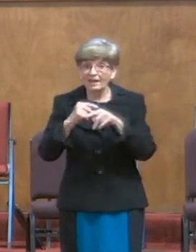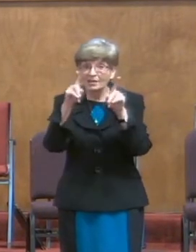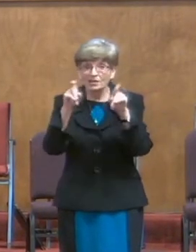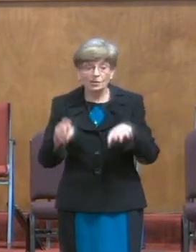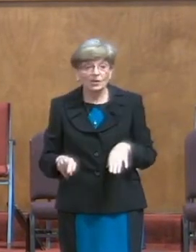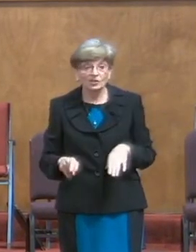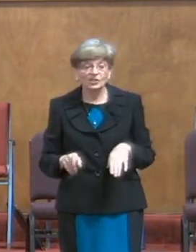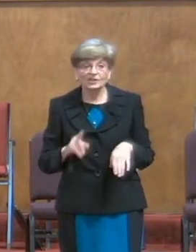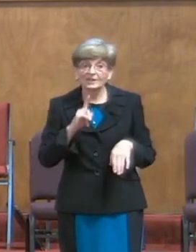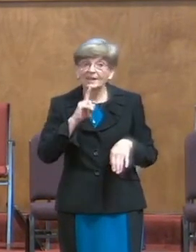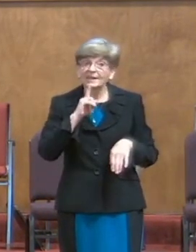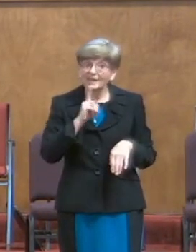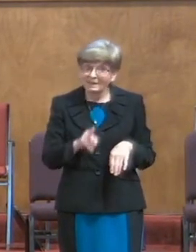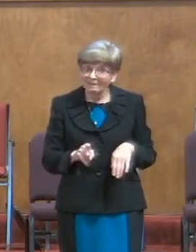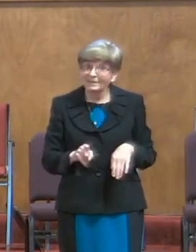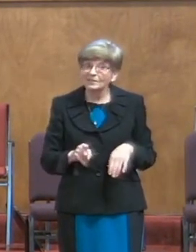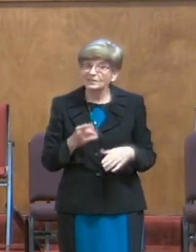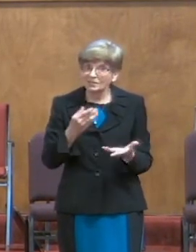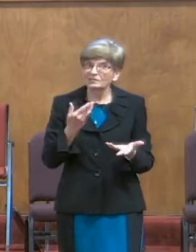trust is the goal.